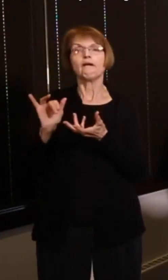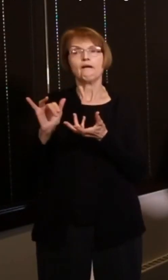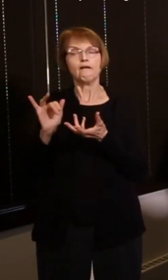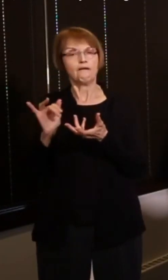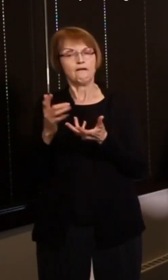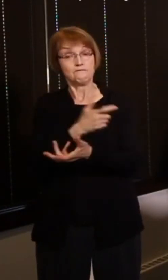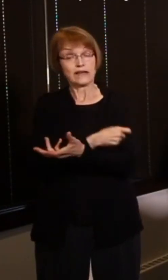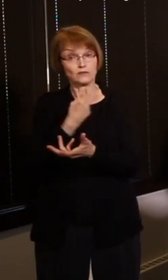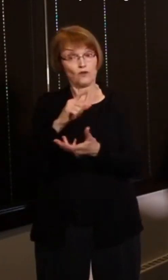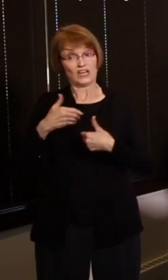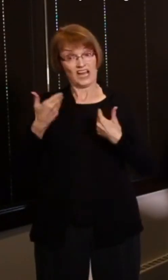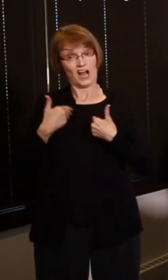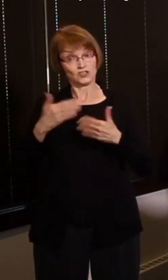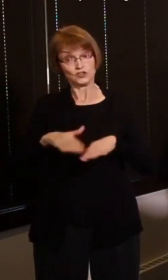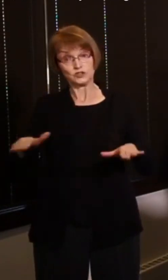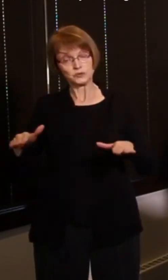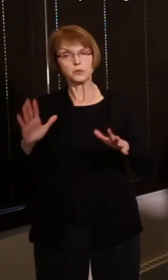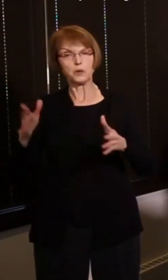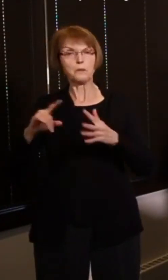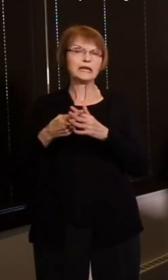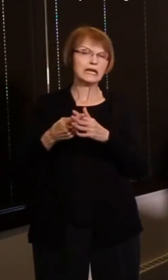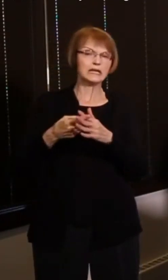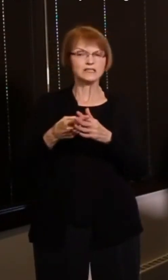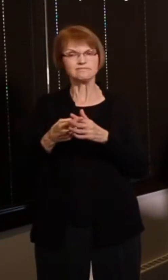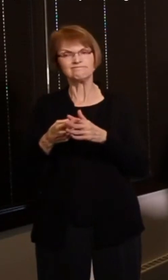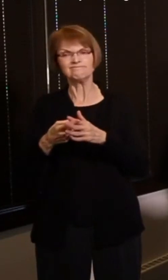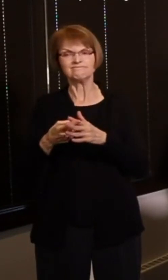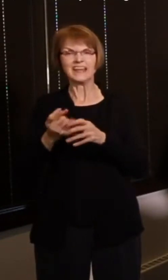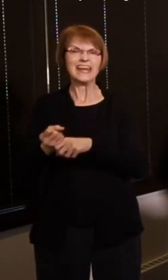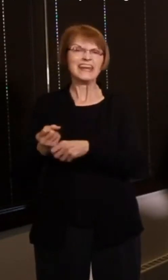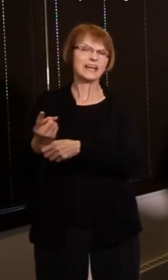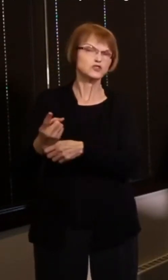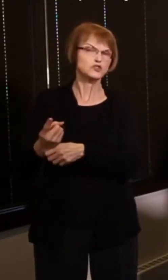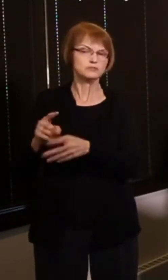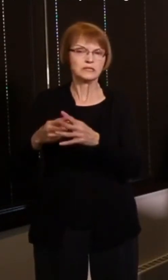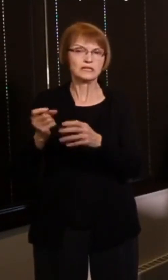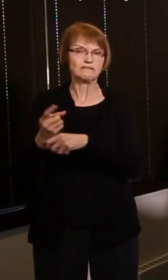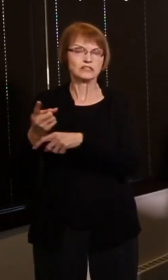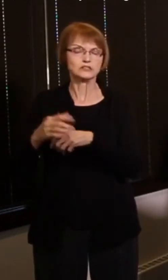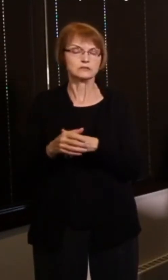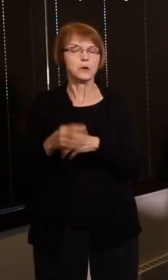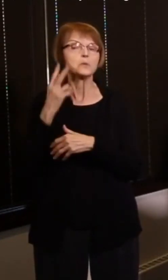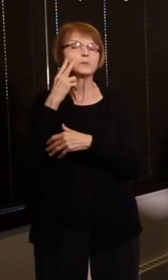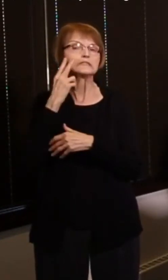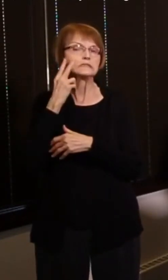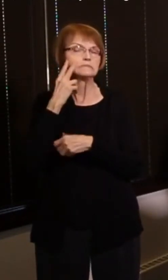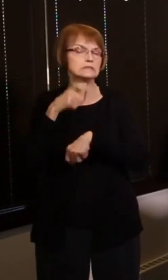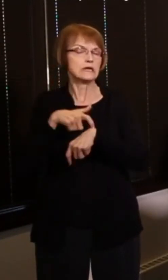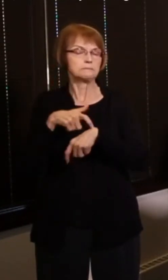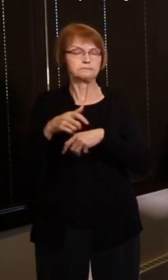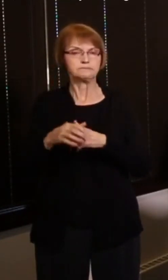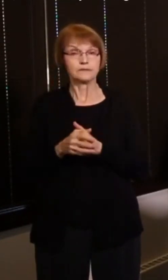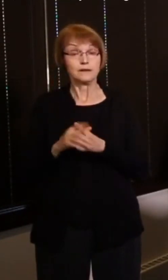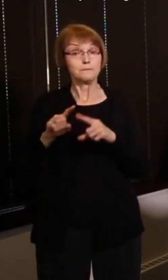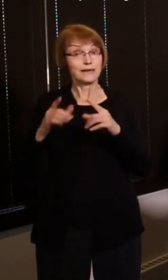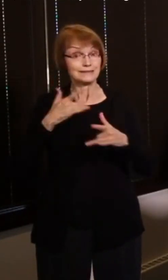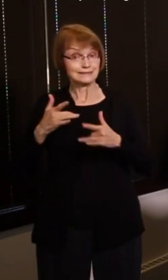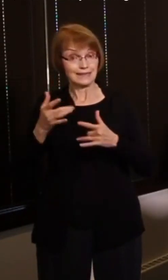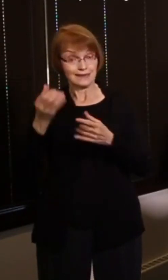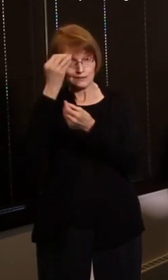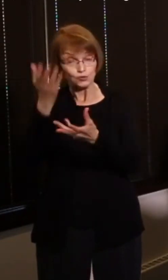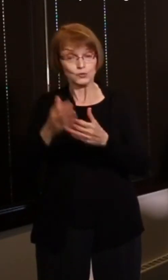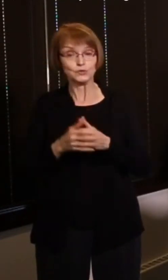younger age groups would probably begin early part of next year. But we'll see how that timing goes. But anyway, it's exciting